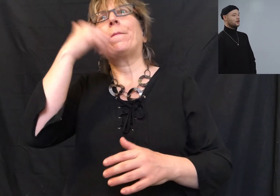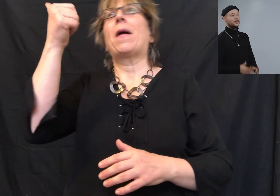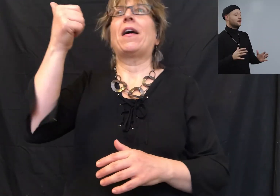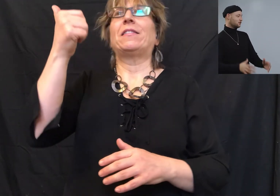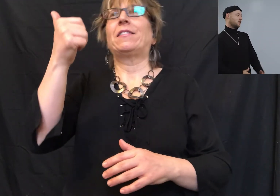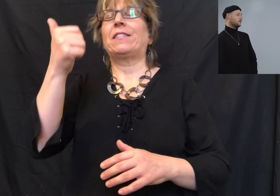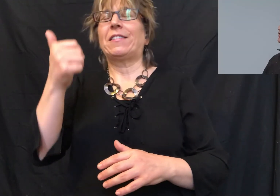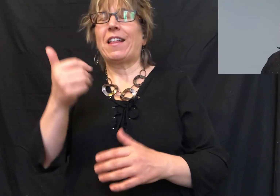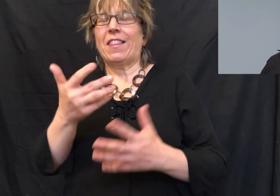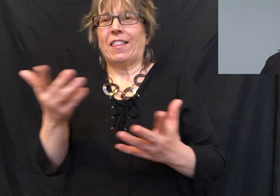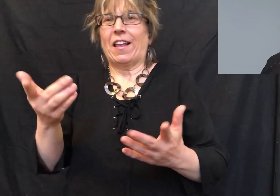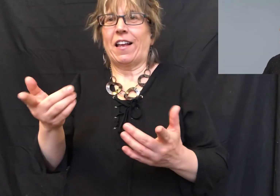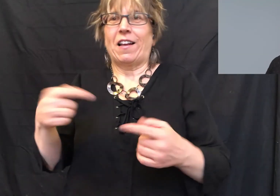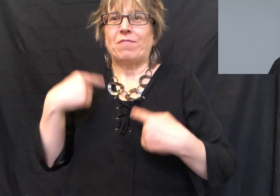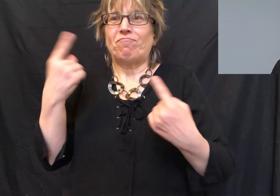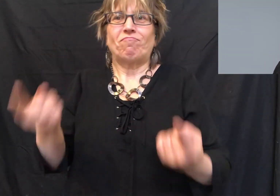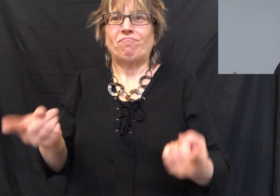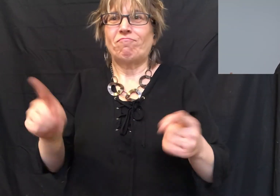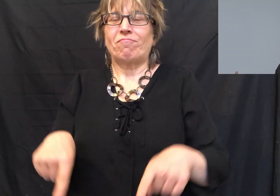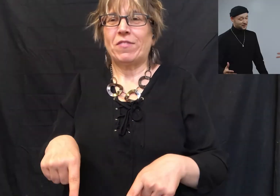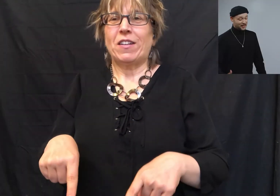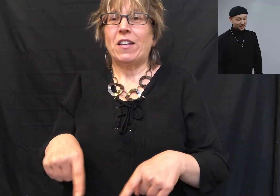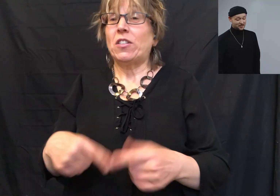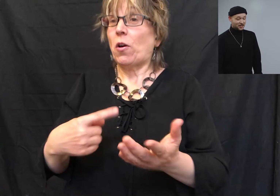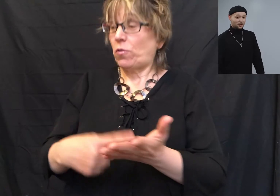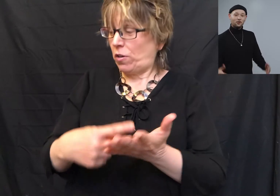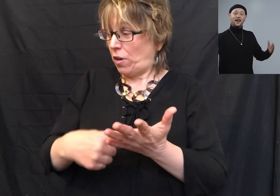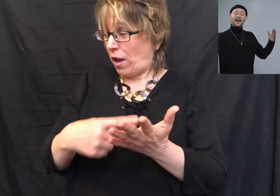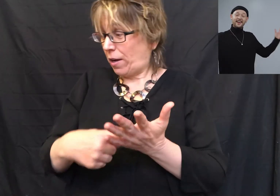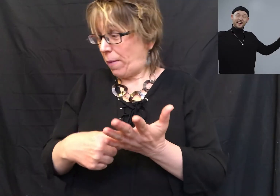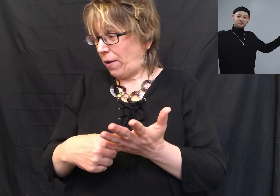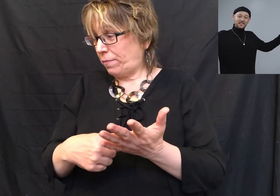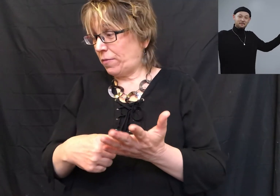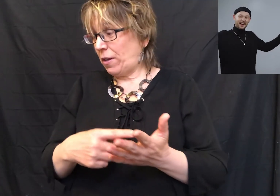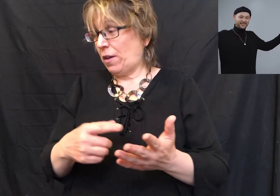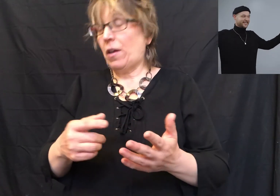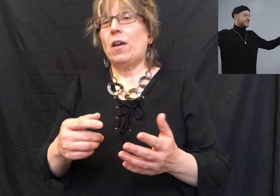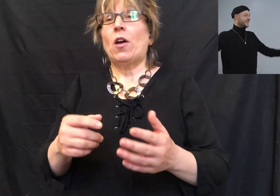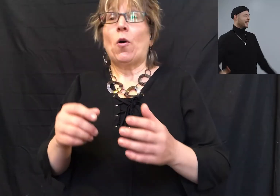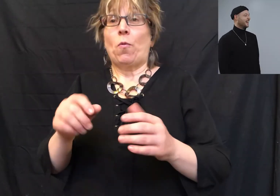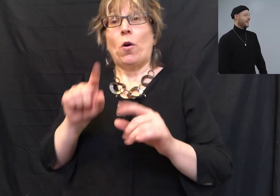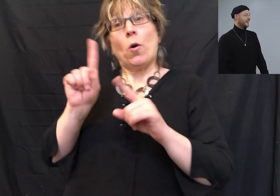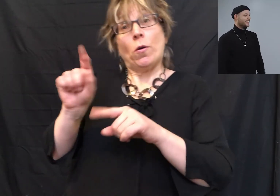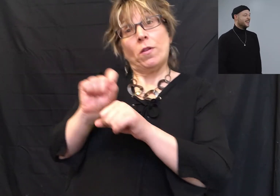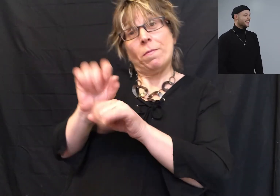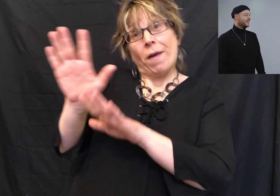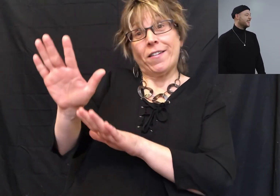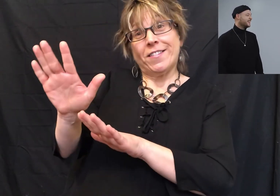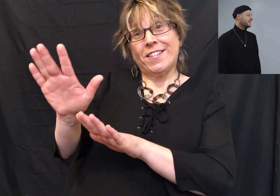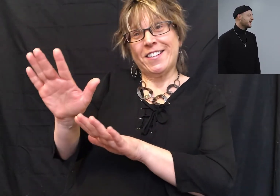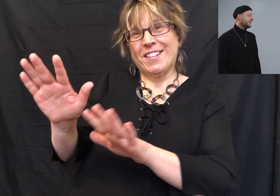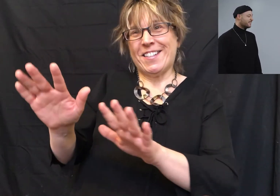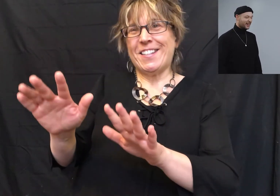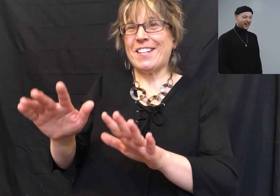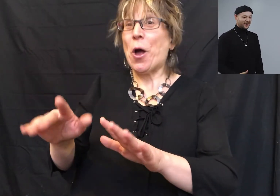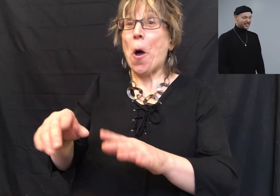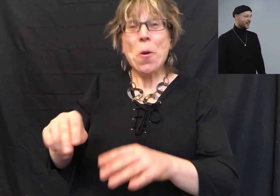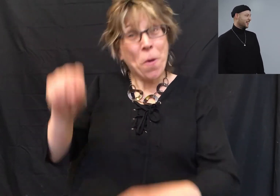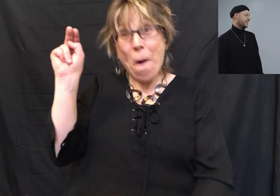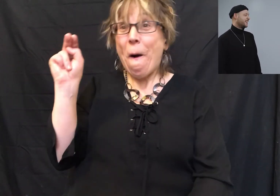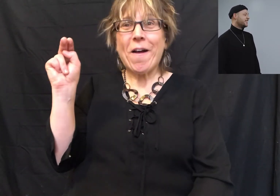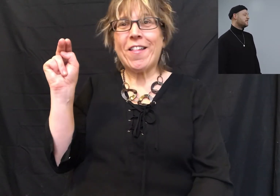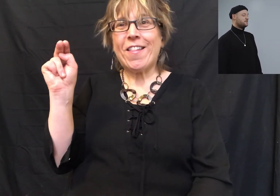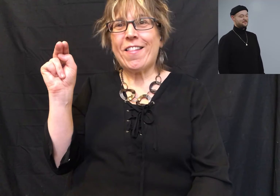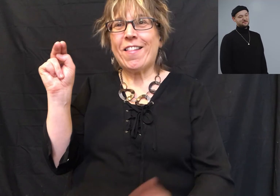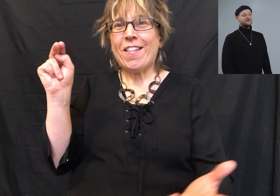far that we'd ever done. So this summer, talk a little bit about camps this summer. What's going on? We're headed up to the mountains. We're going north. We're going Which is